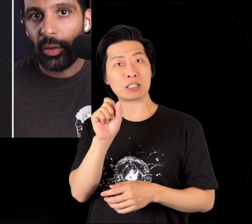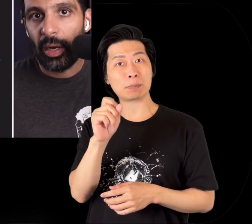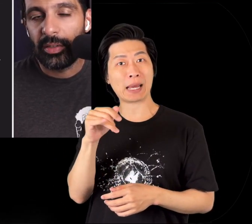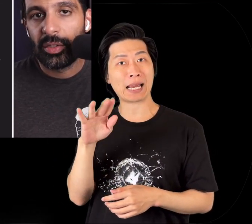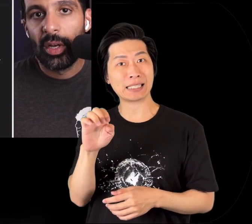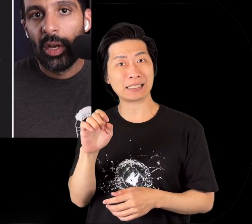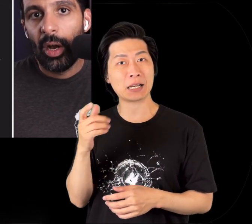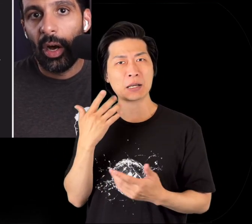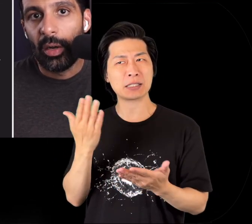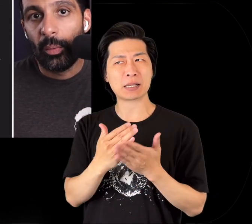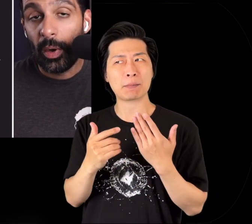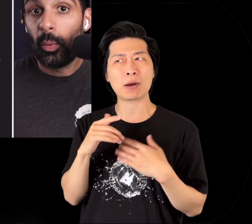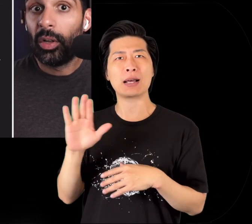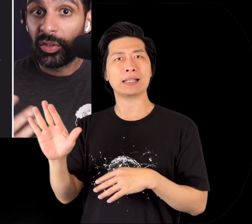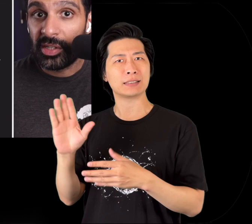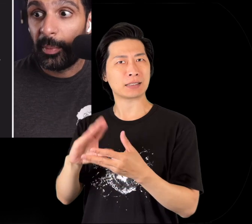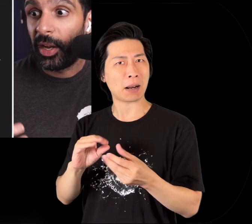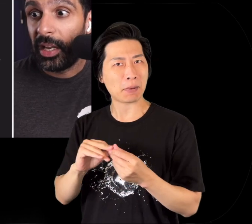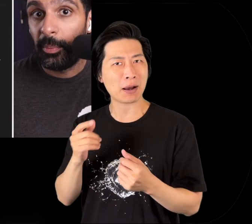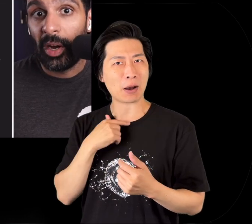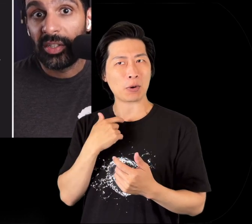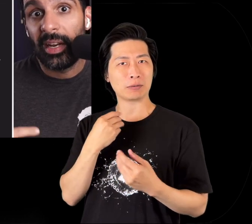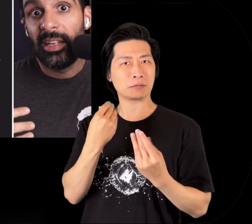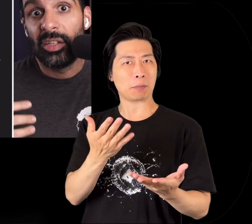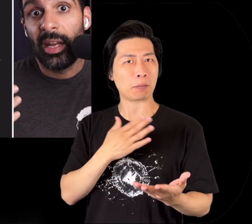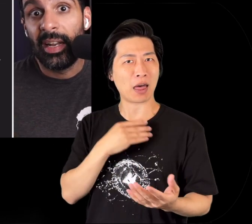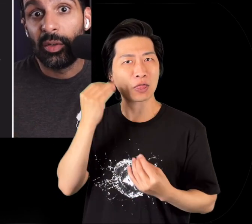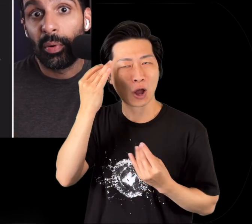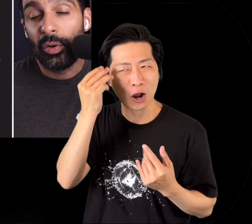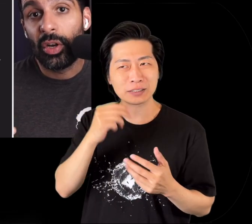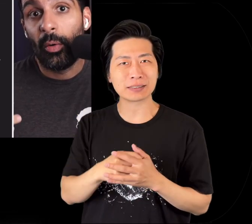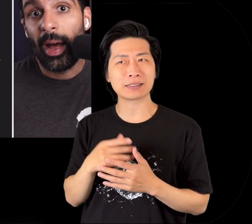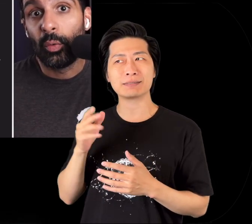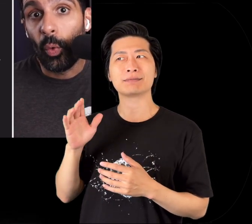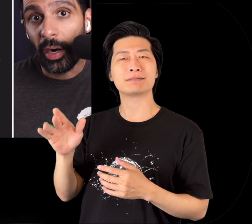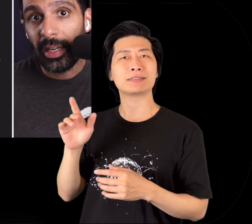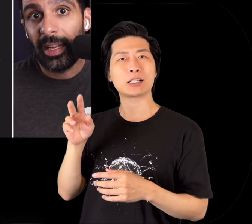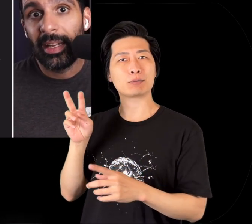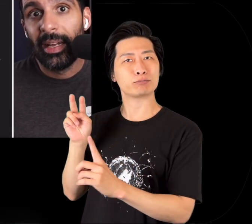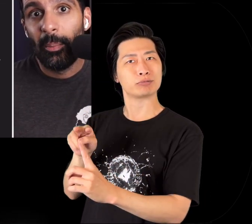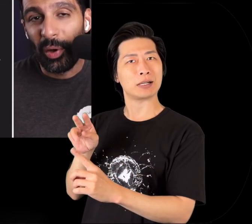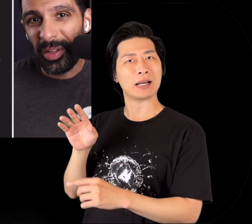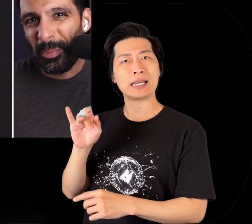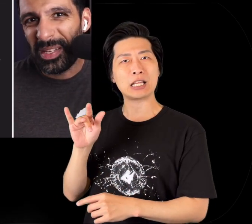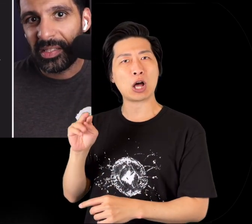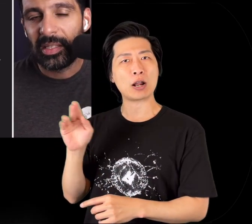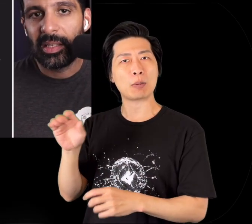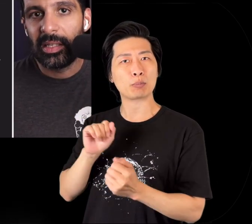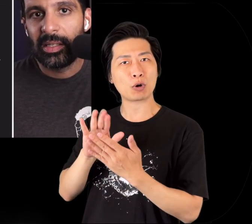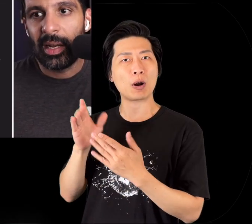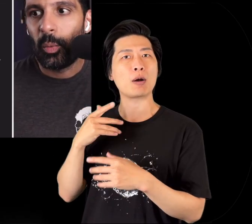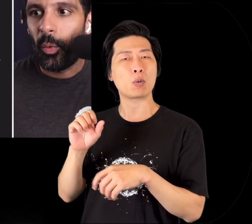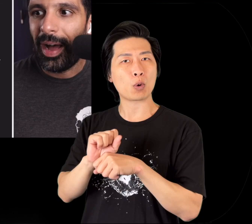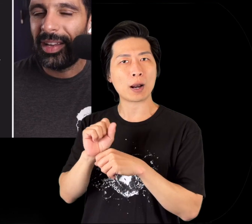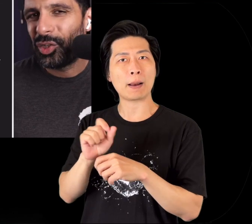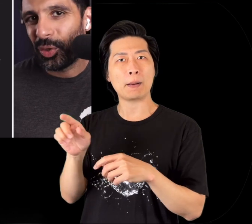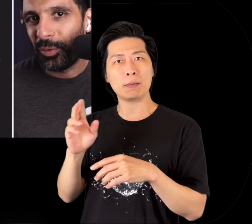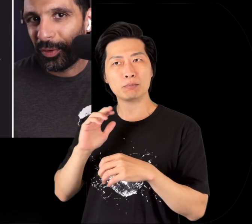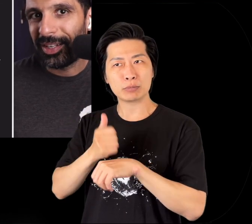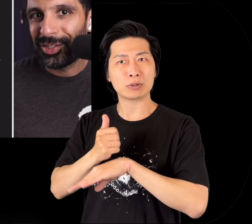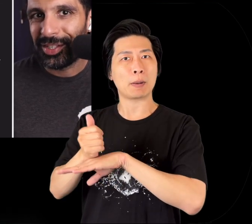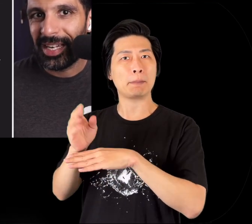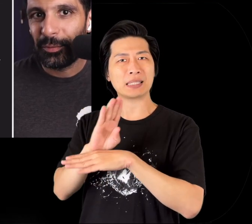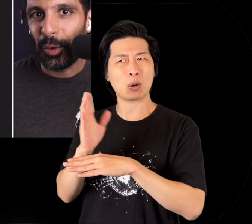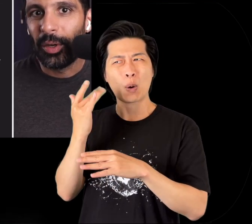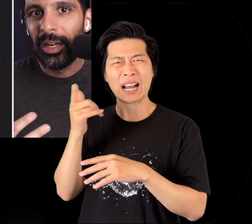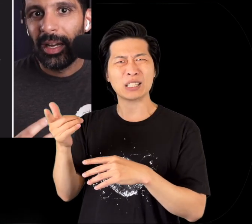my thoughts on what Walter said about Elon Musk and his approach around working, building businesses, and why he's so